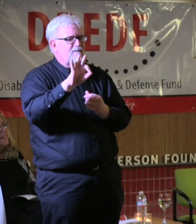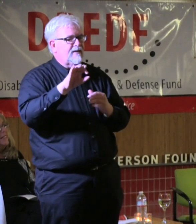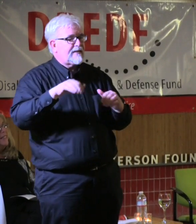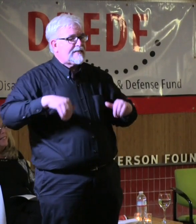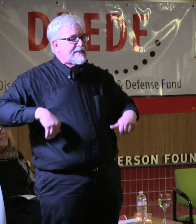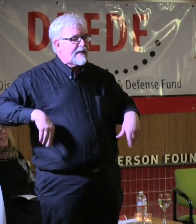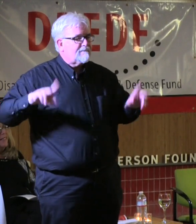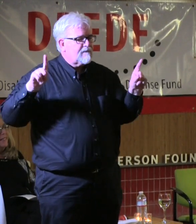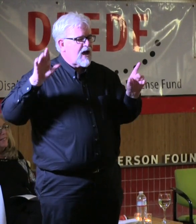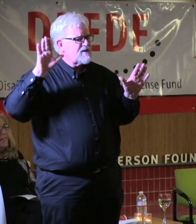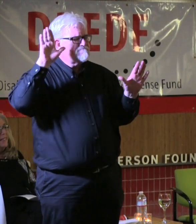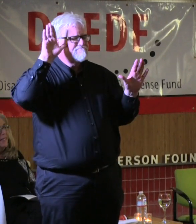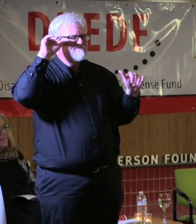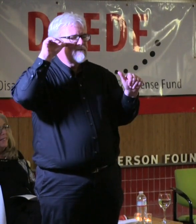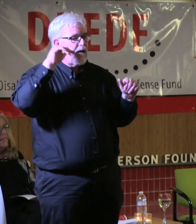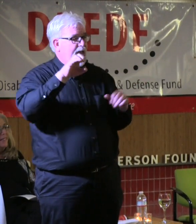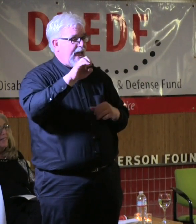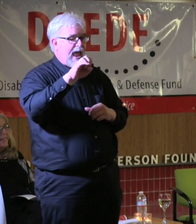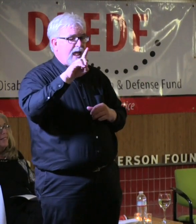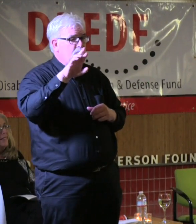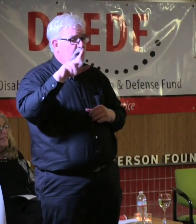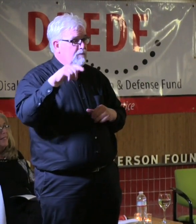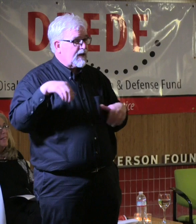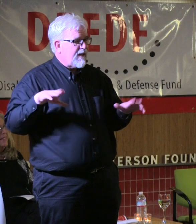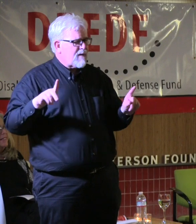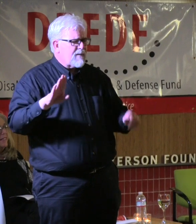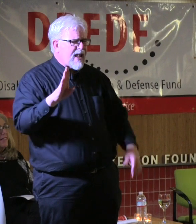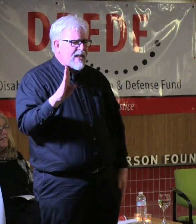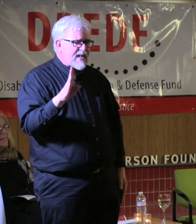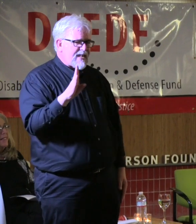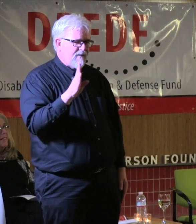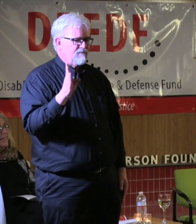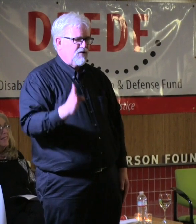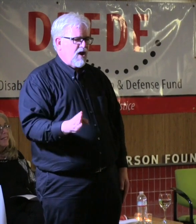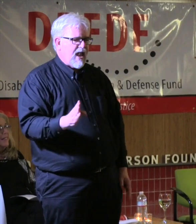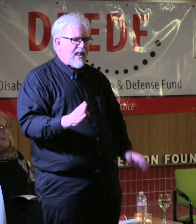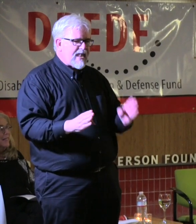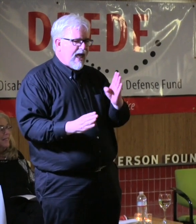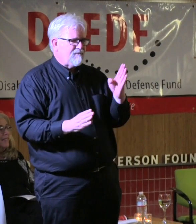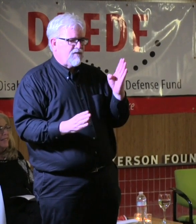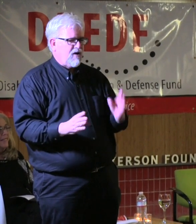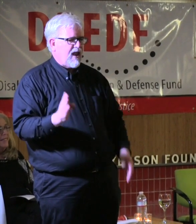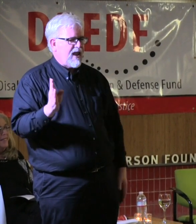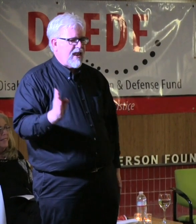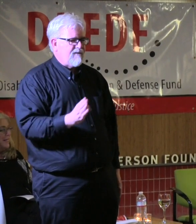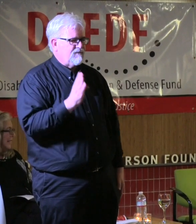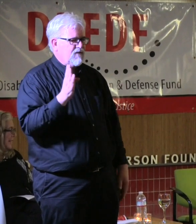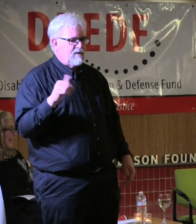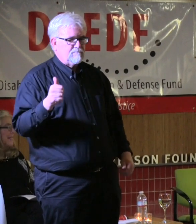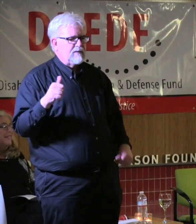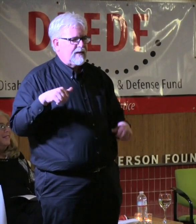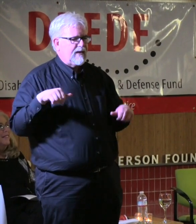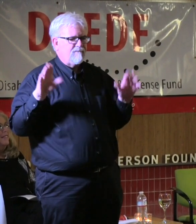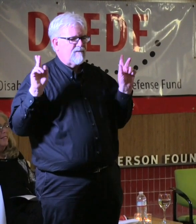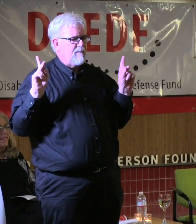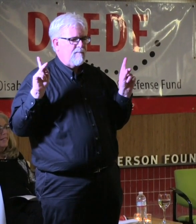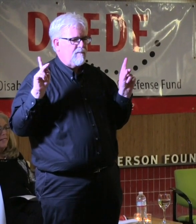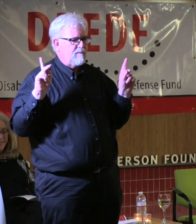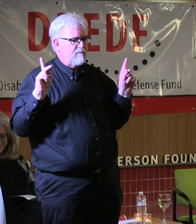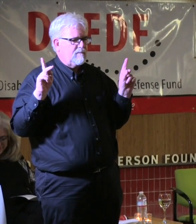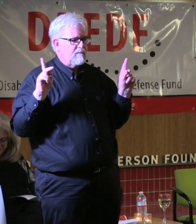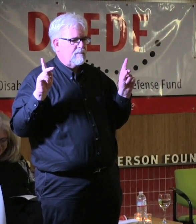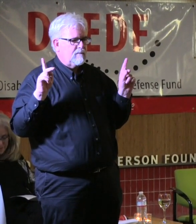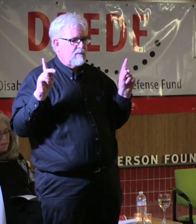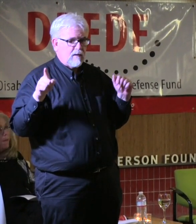up. Ed Roberts never gave up. He just never gave up. And we shouldn't